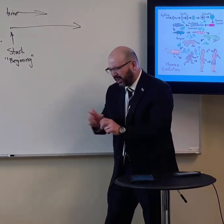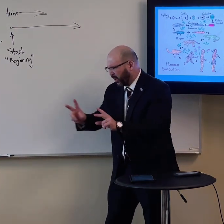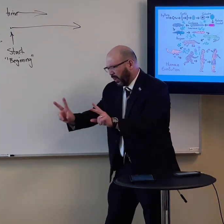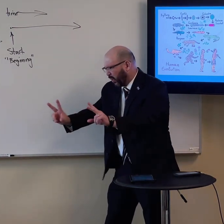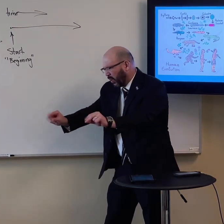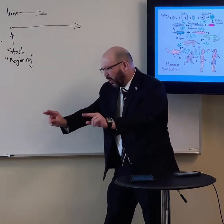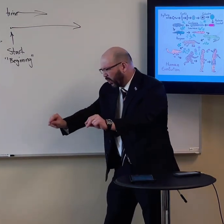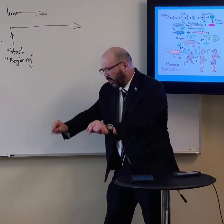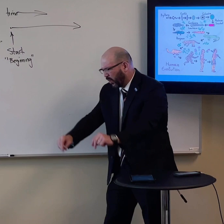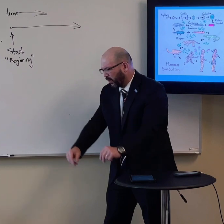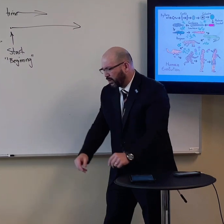God made us? No.